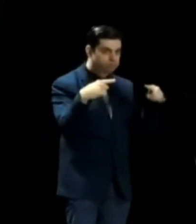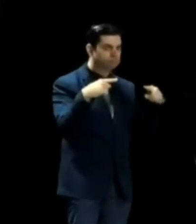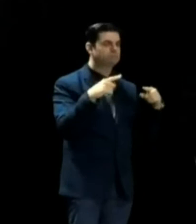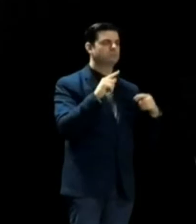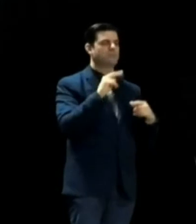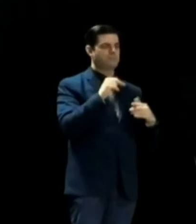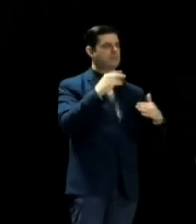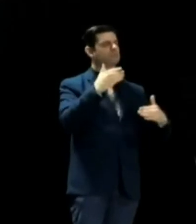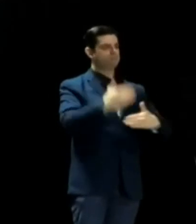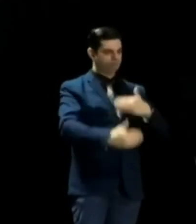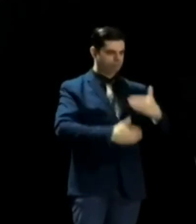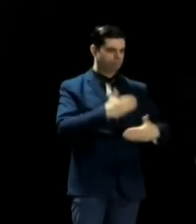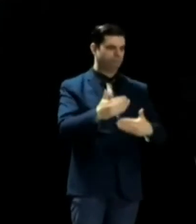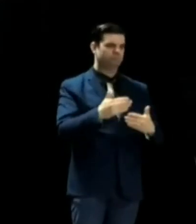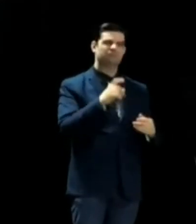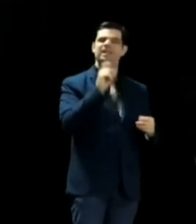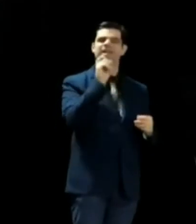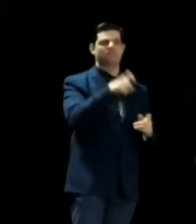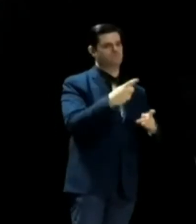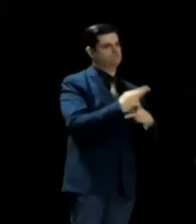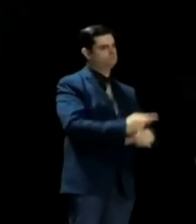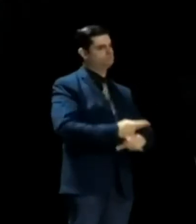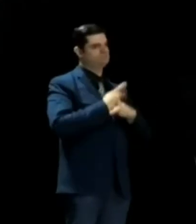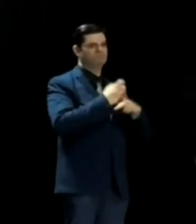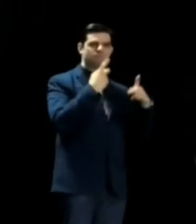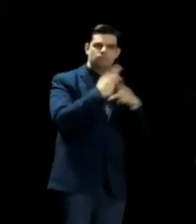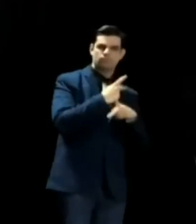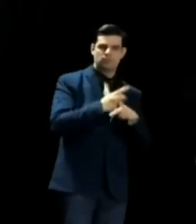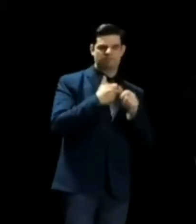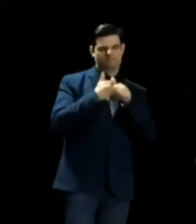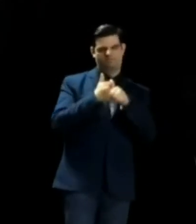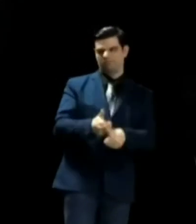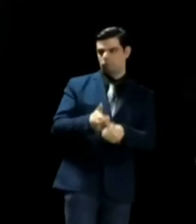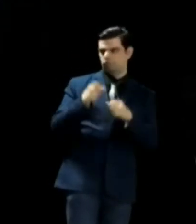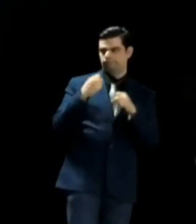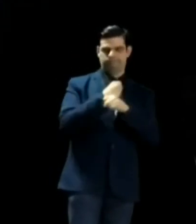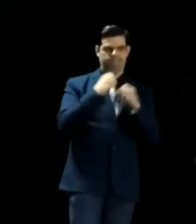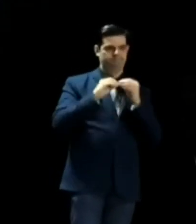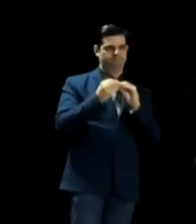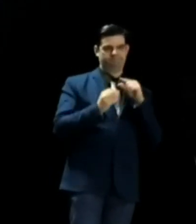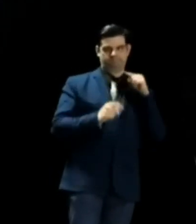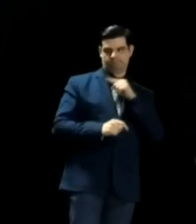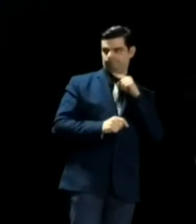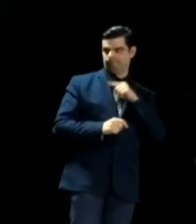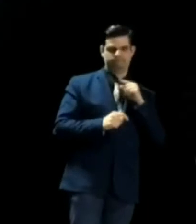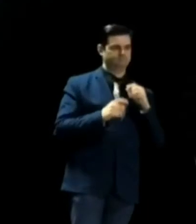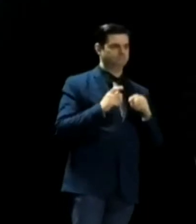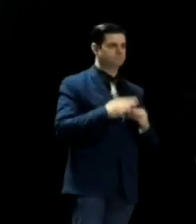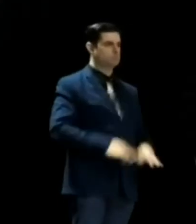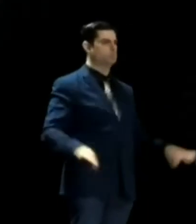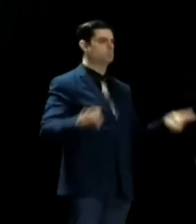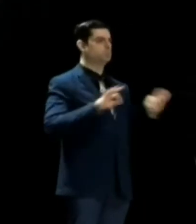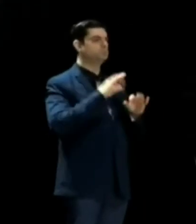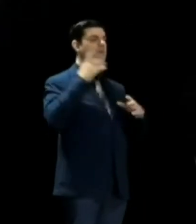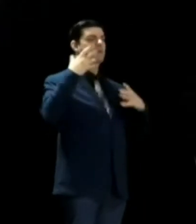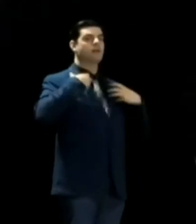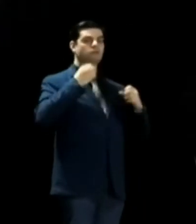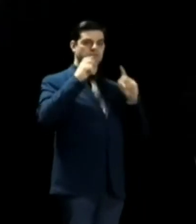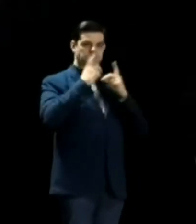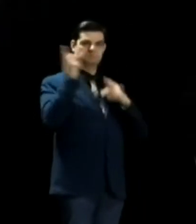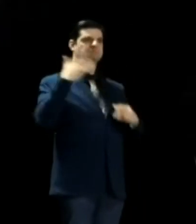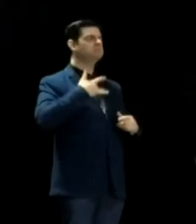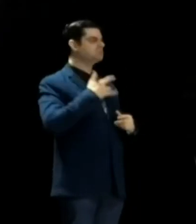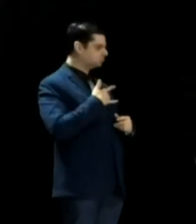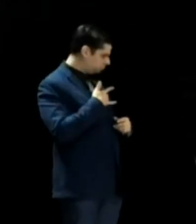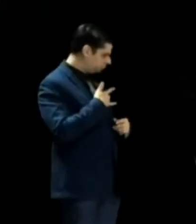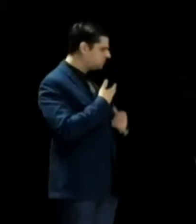the challenge? What is the number? What is the number of active cases where our health department is confident that